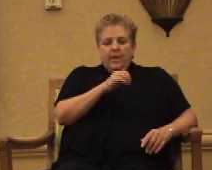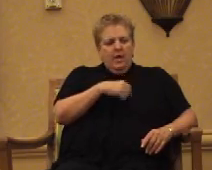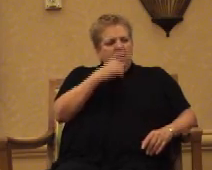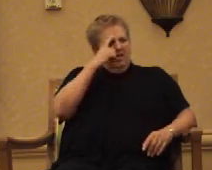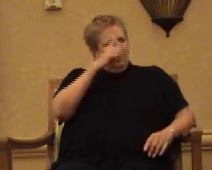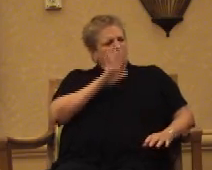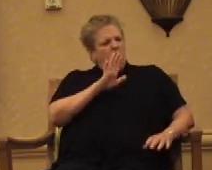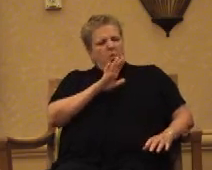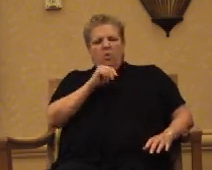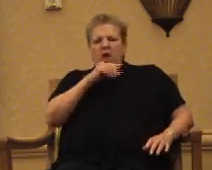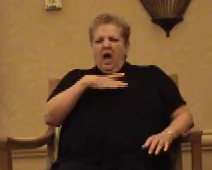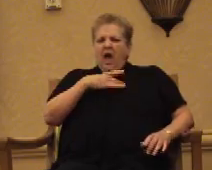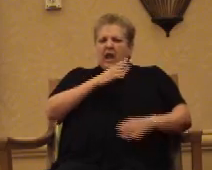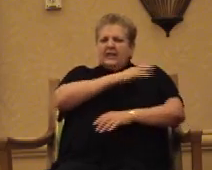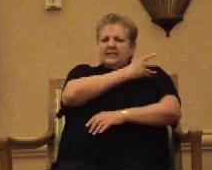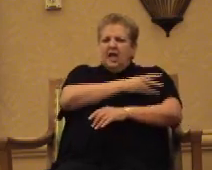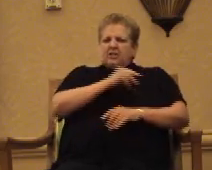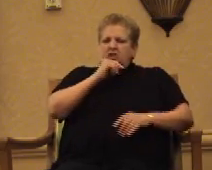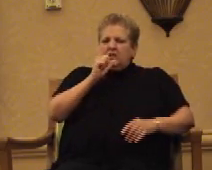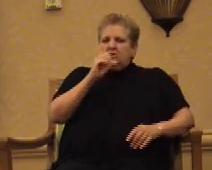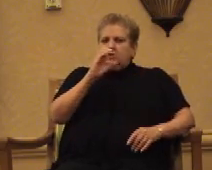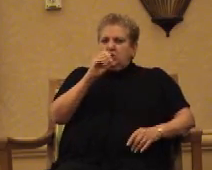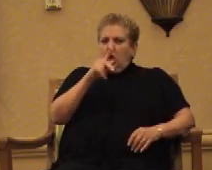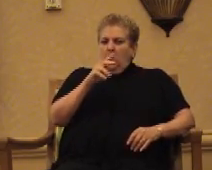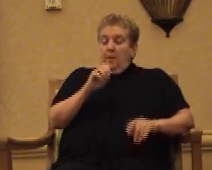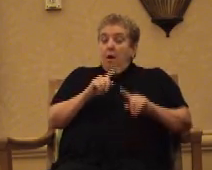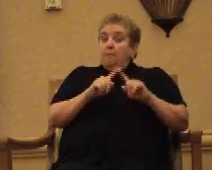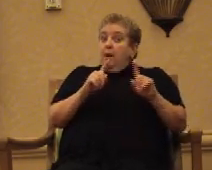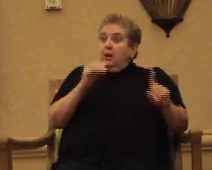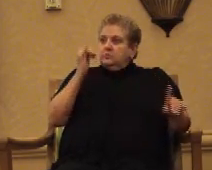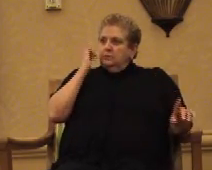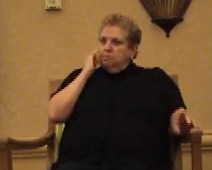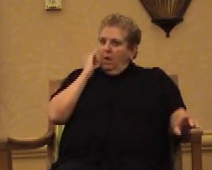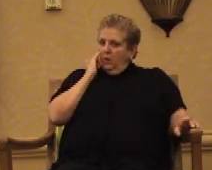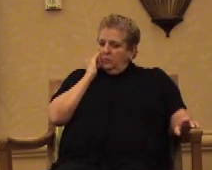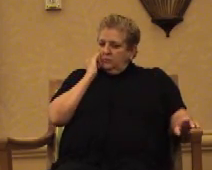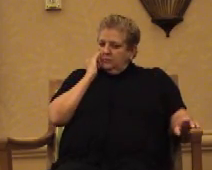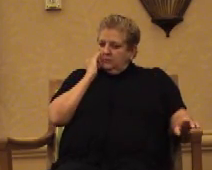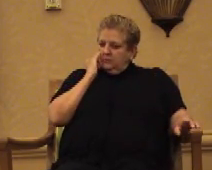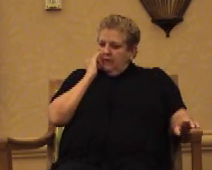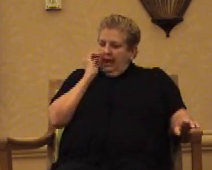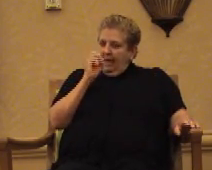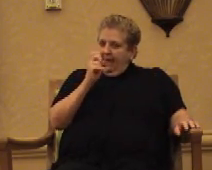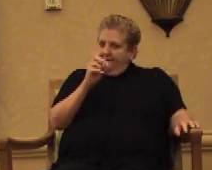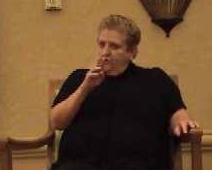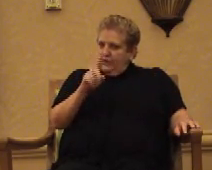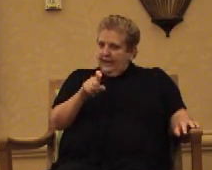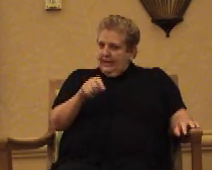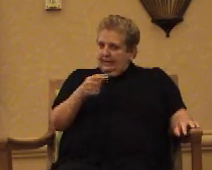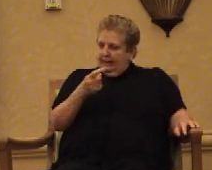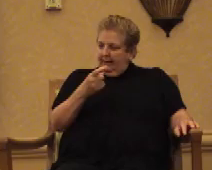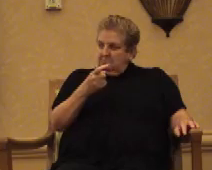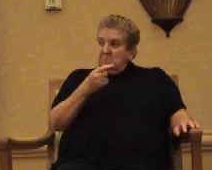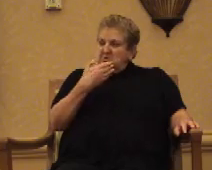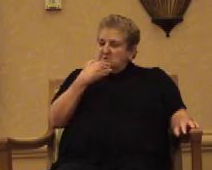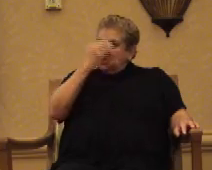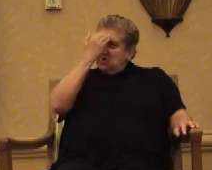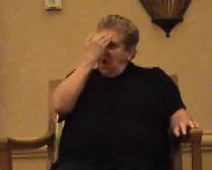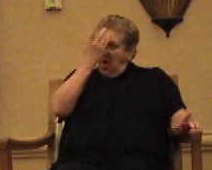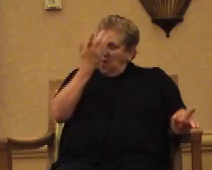drinker, but if I ever get that bad, I know where to go. And so I went home, and there was a